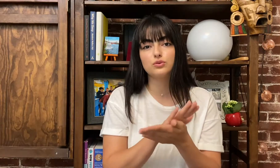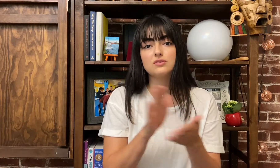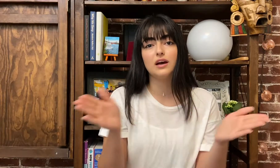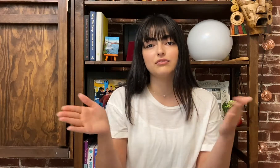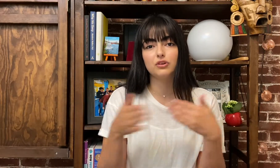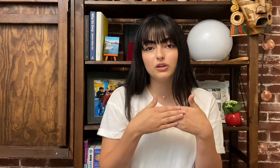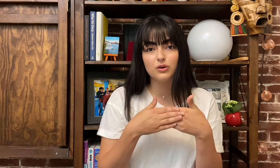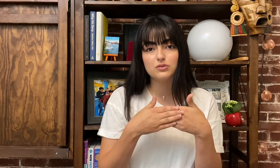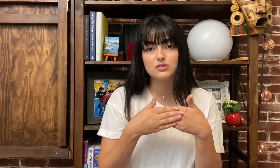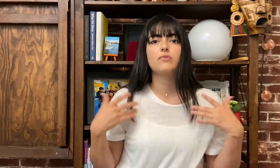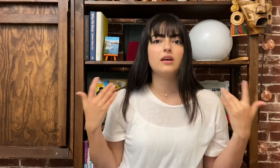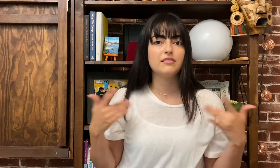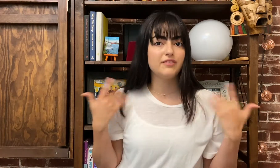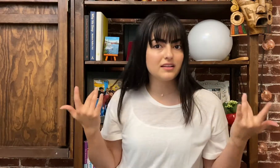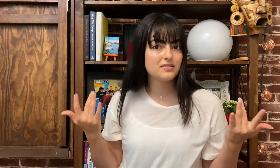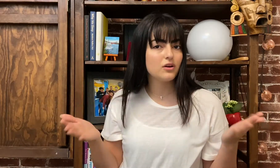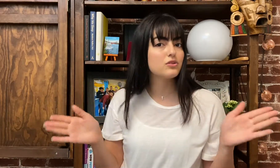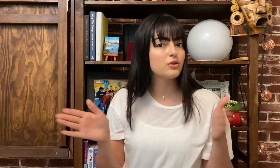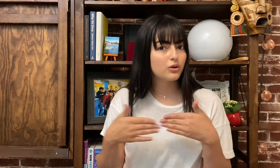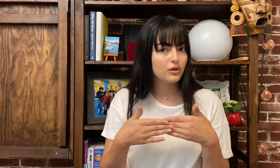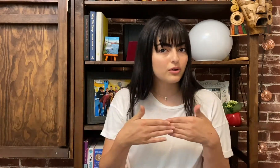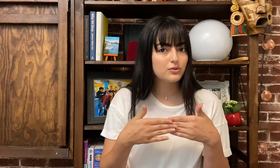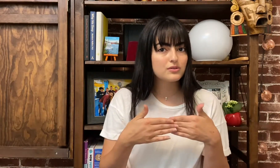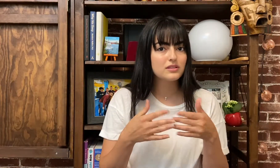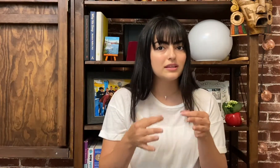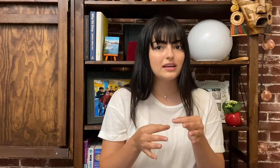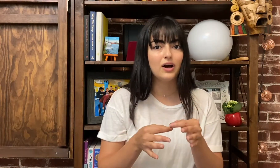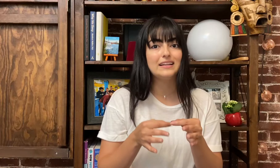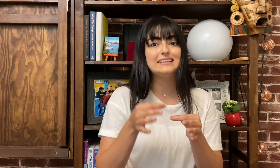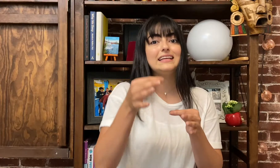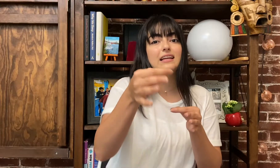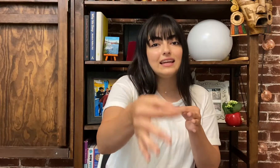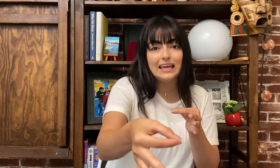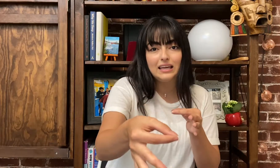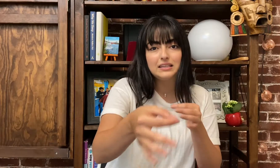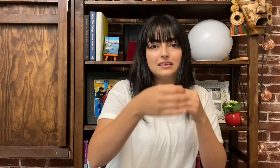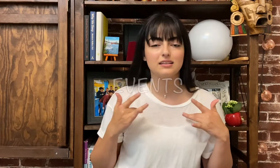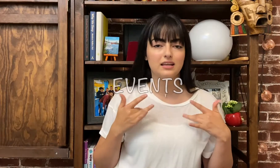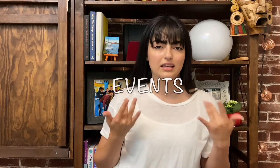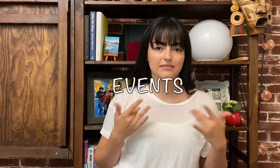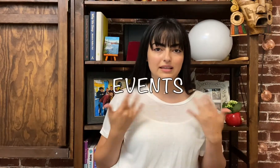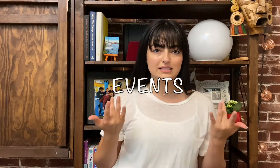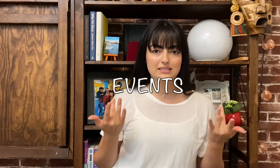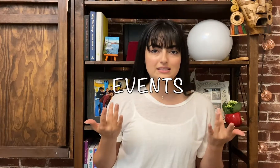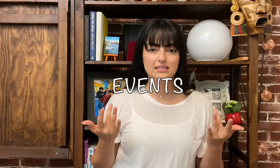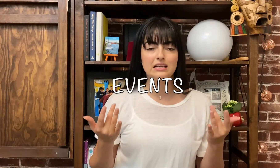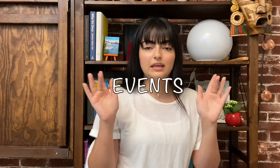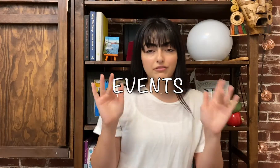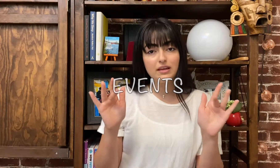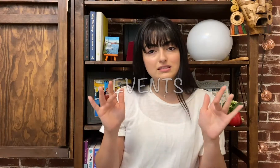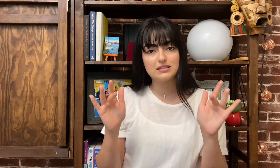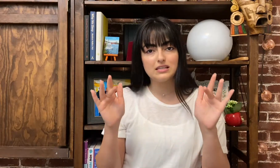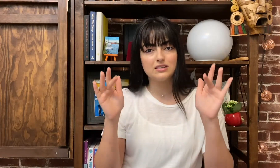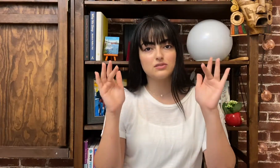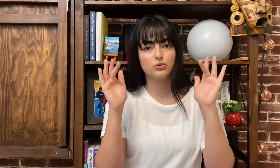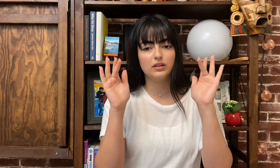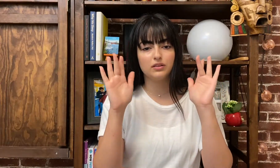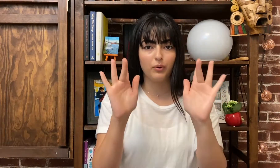have closed, events also closed, they got delayed, events. Events is with both